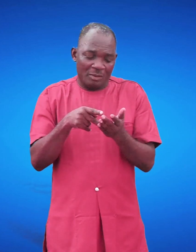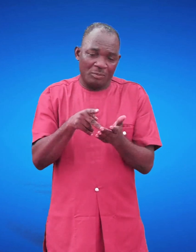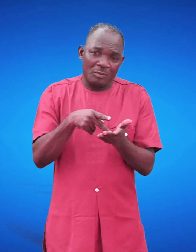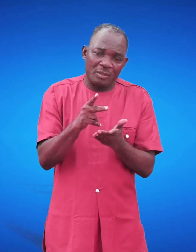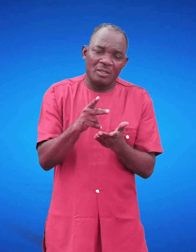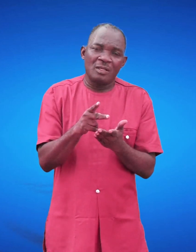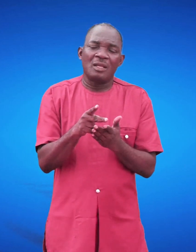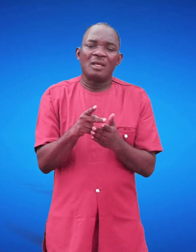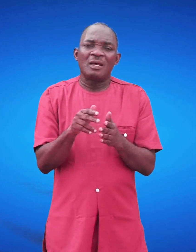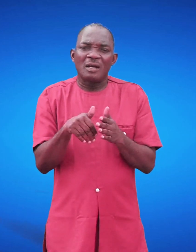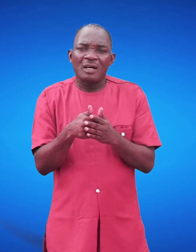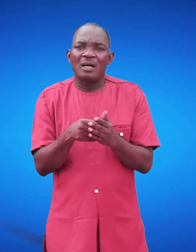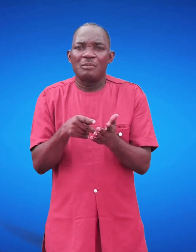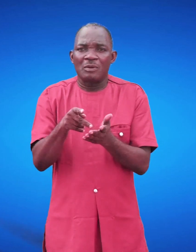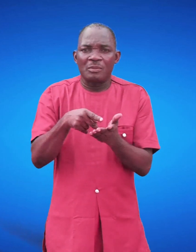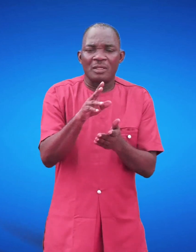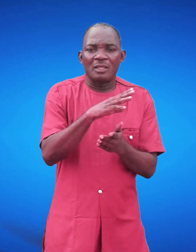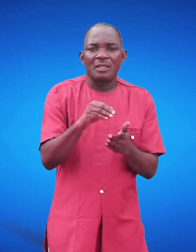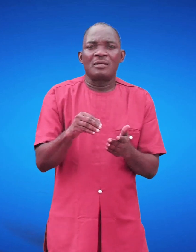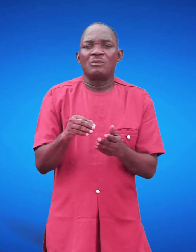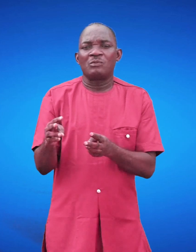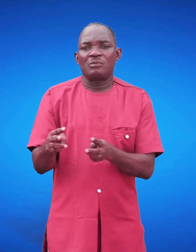rules and procedures.